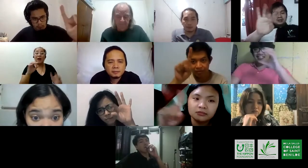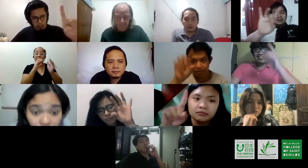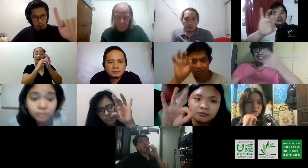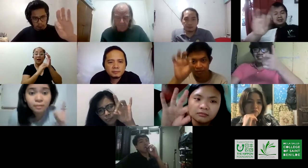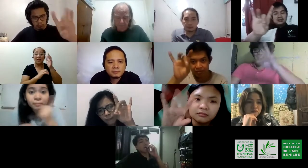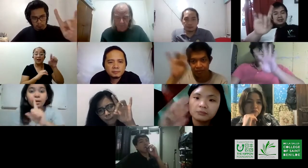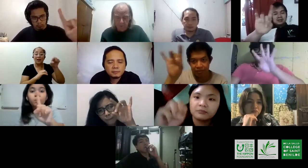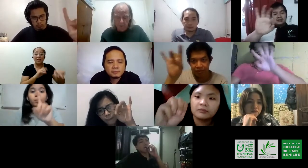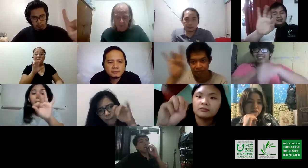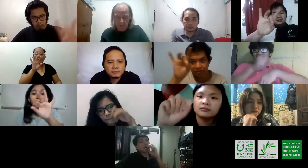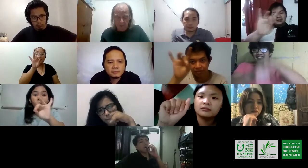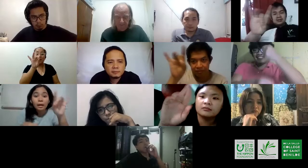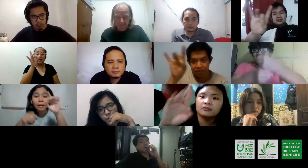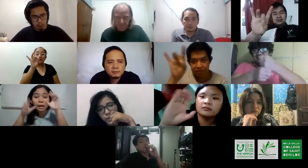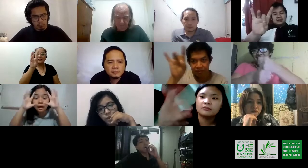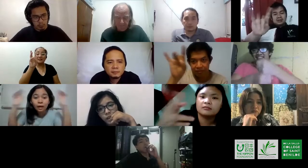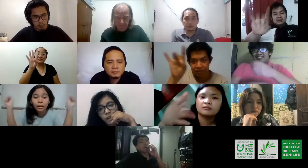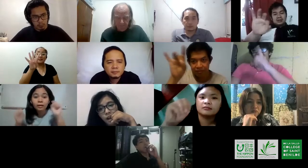1864.